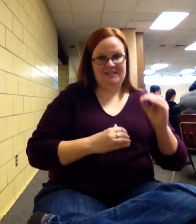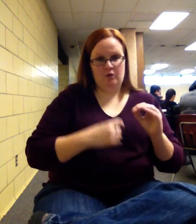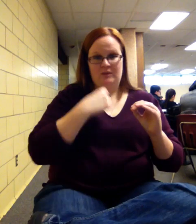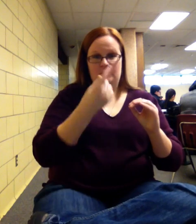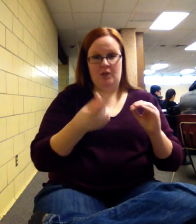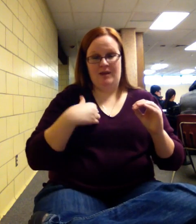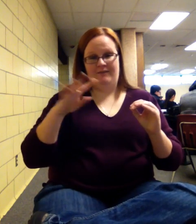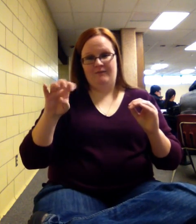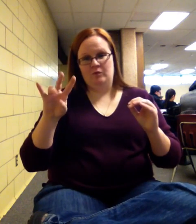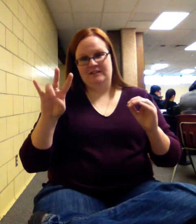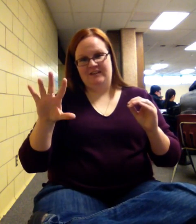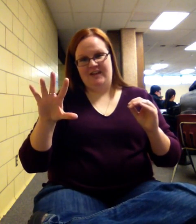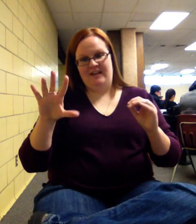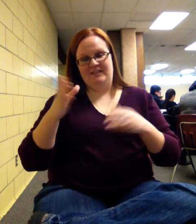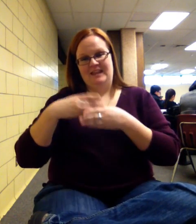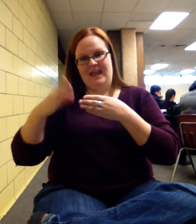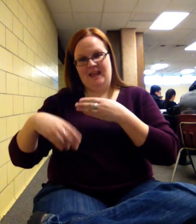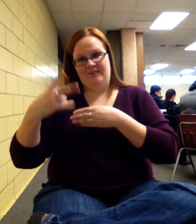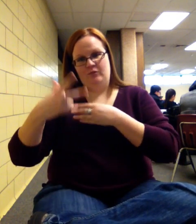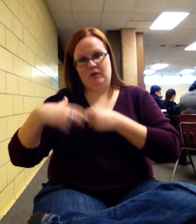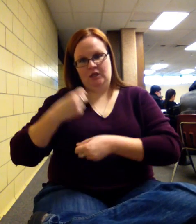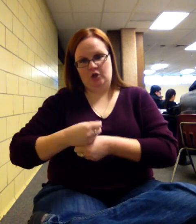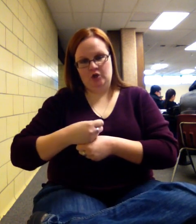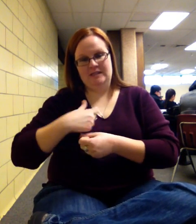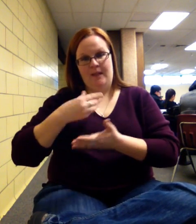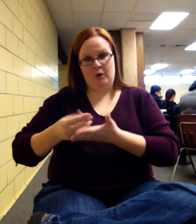I would get 475 at the end of 3 years, I'm earning